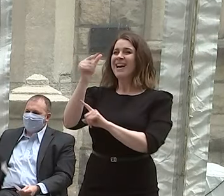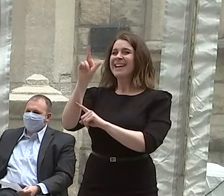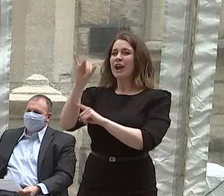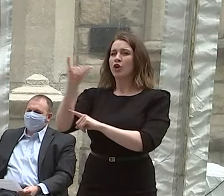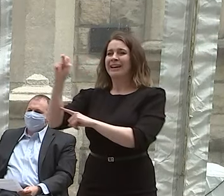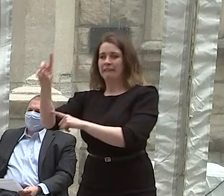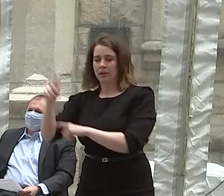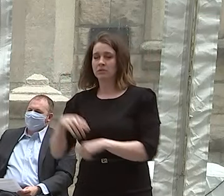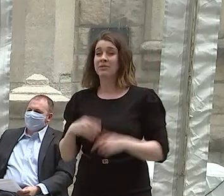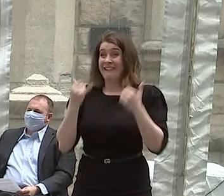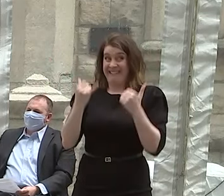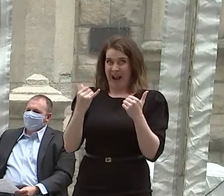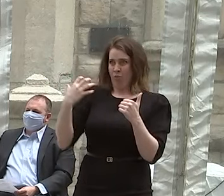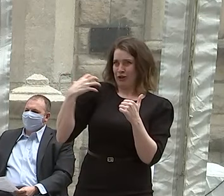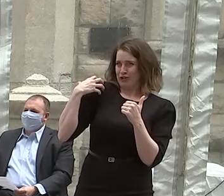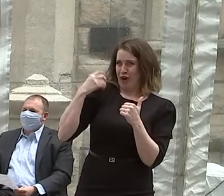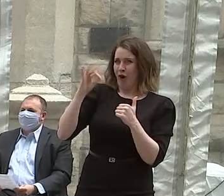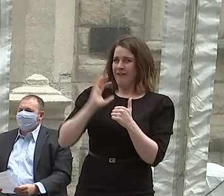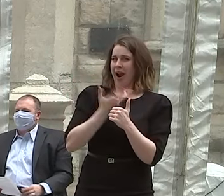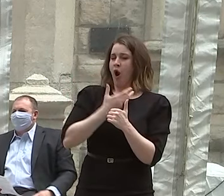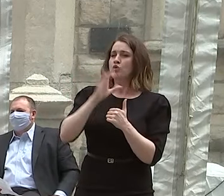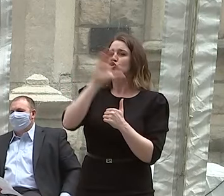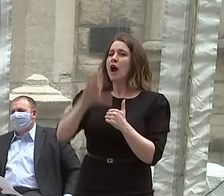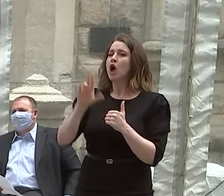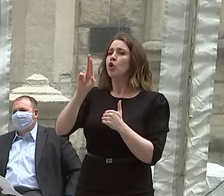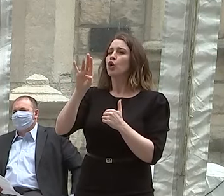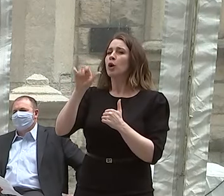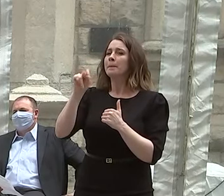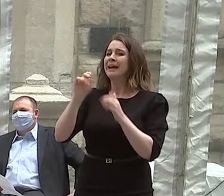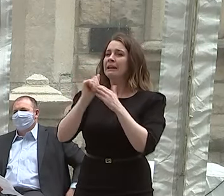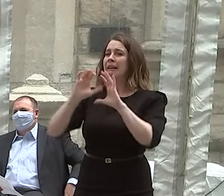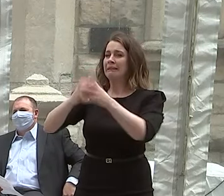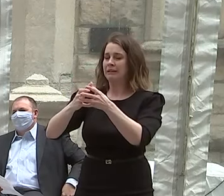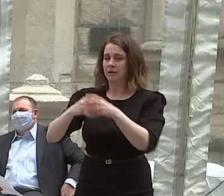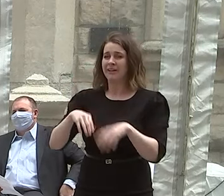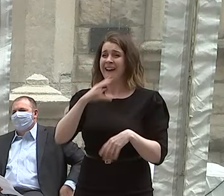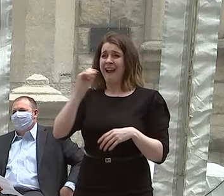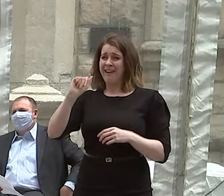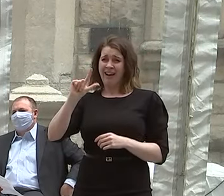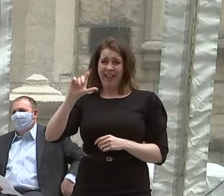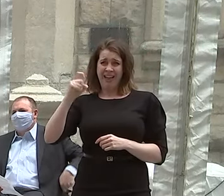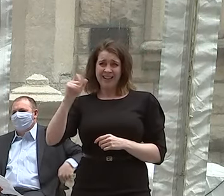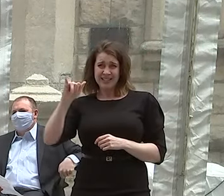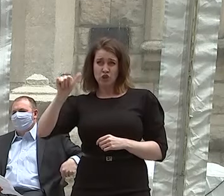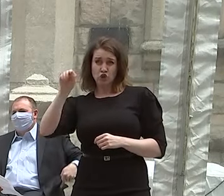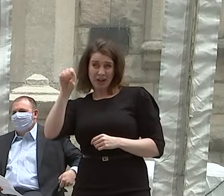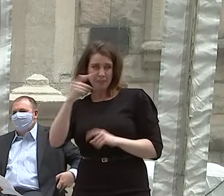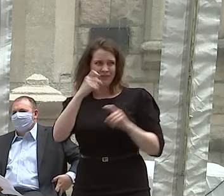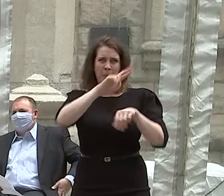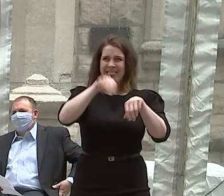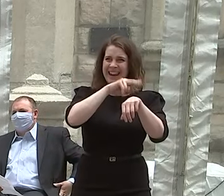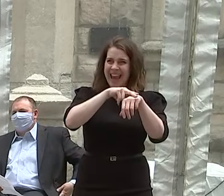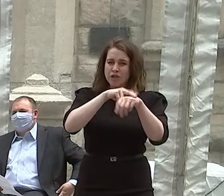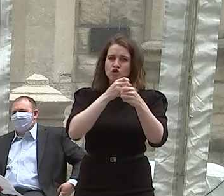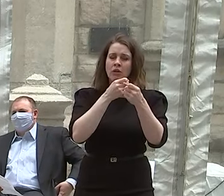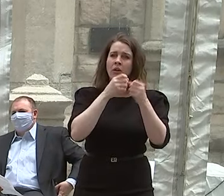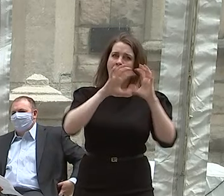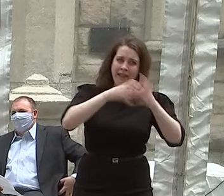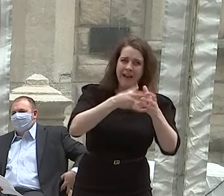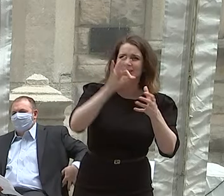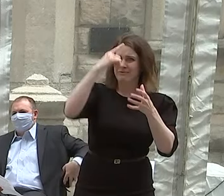now the chair of the Chicago Urban League, and Alexa James from the National Alliance of Mental